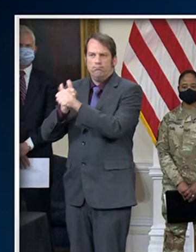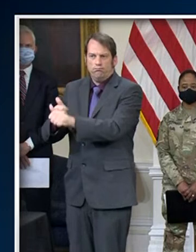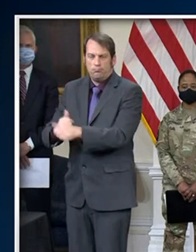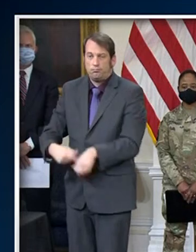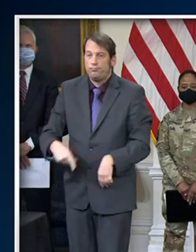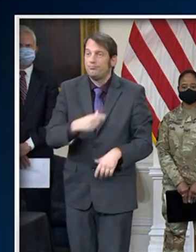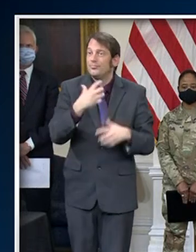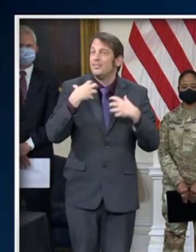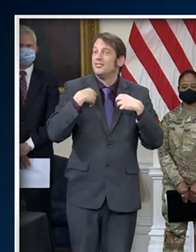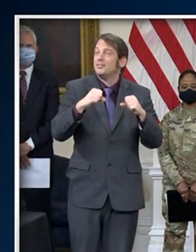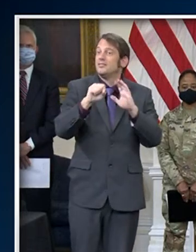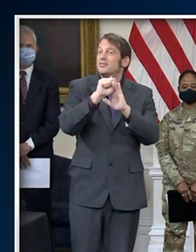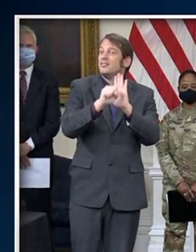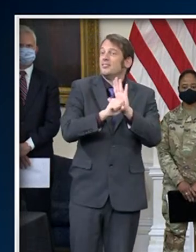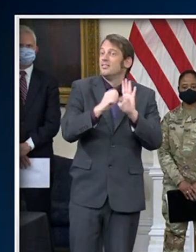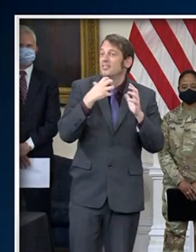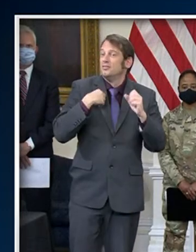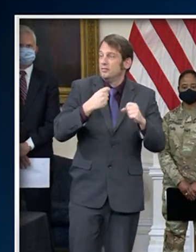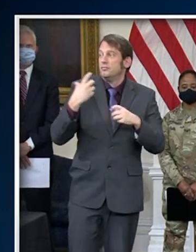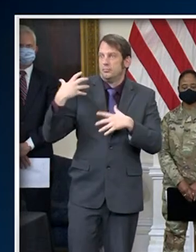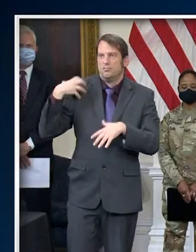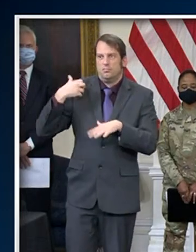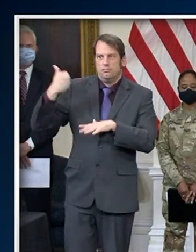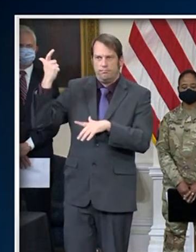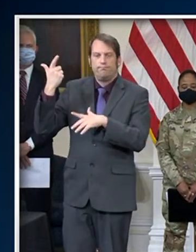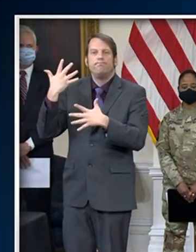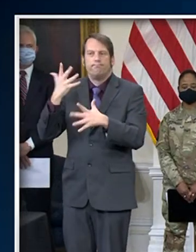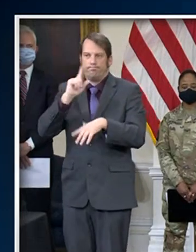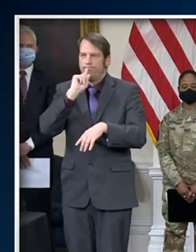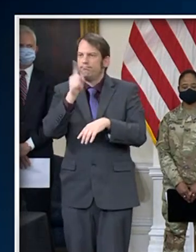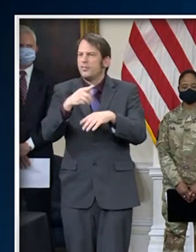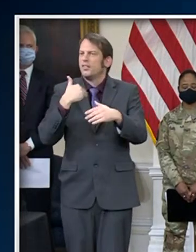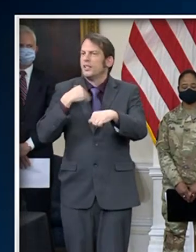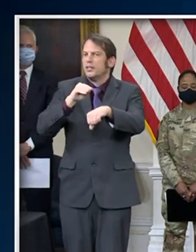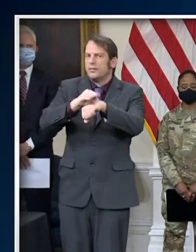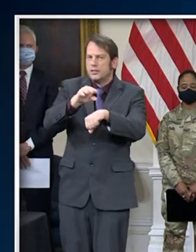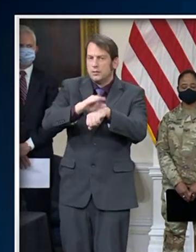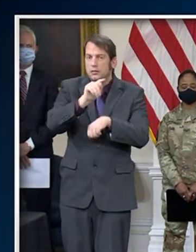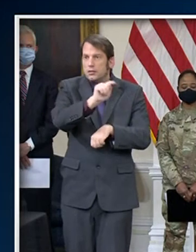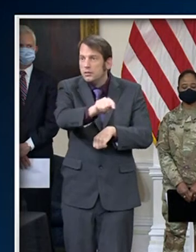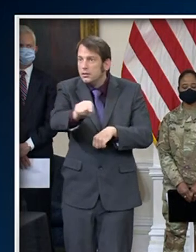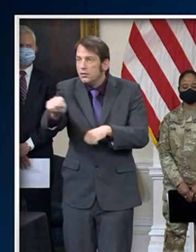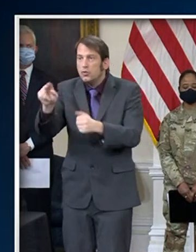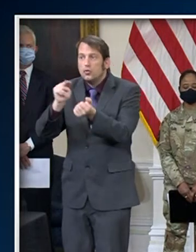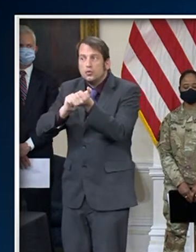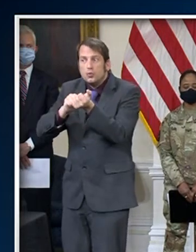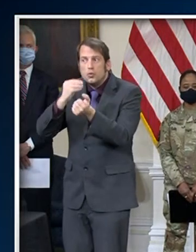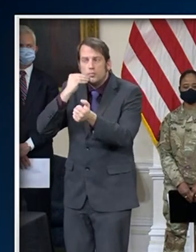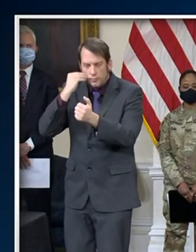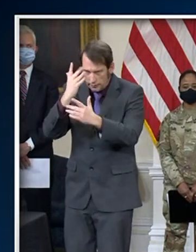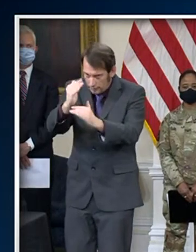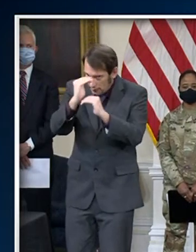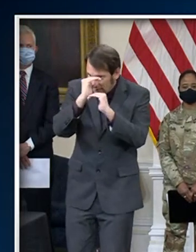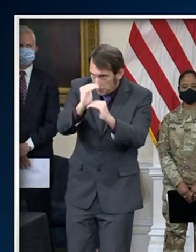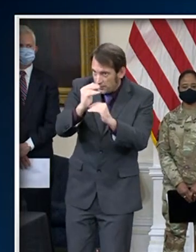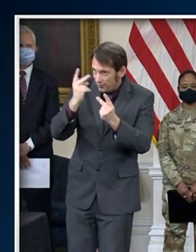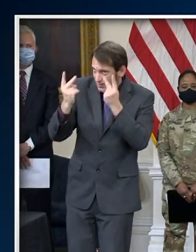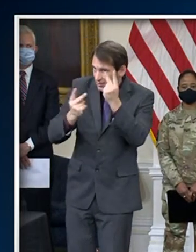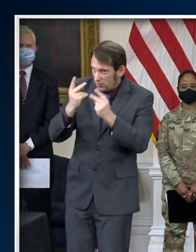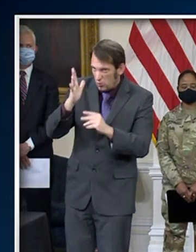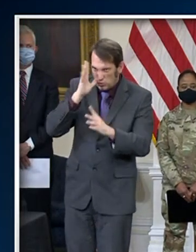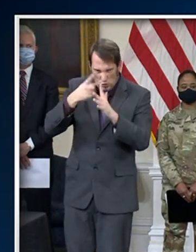guidance which will provide for limited indoor visitation at Maryland nursing homes beginning March